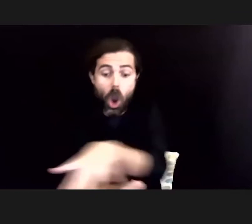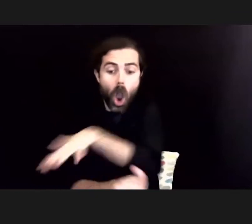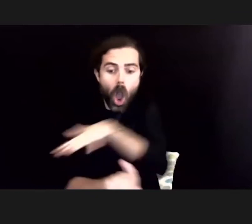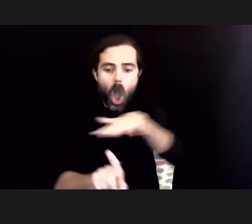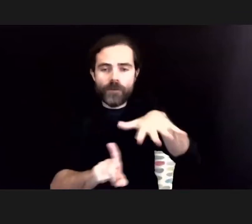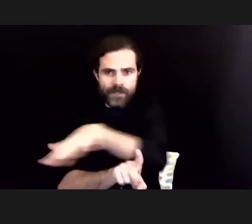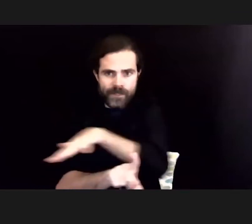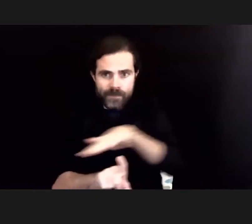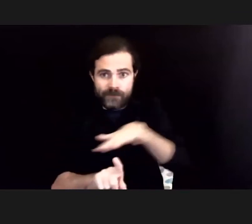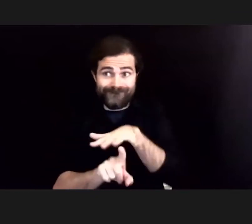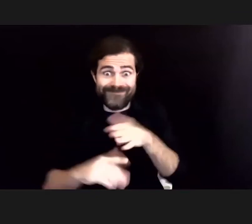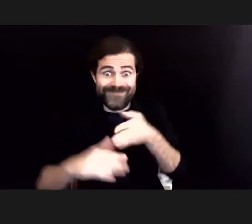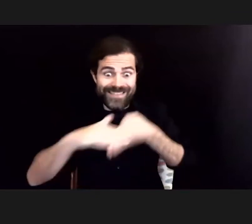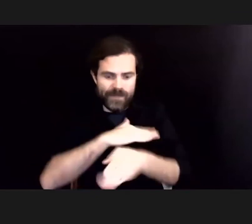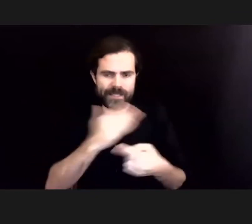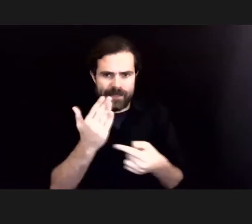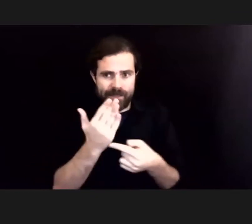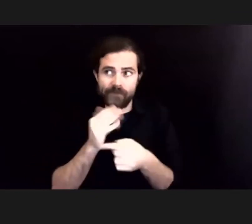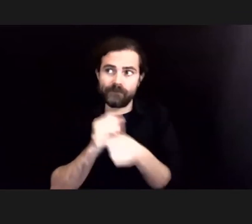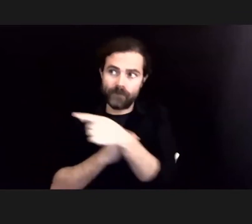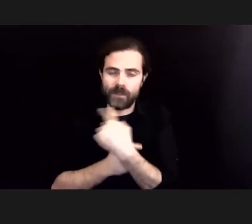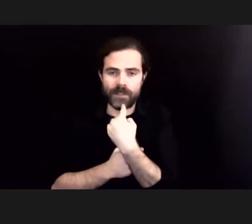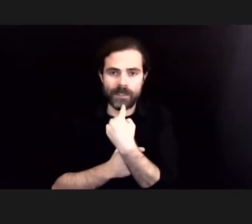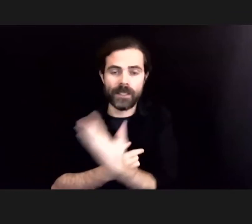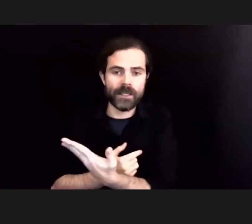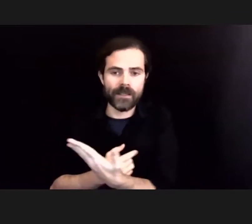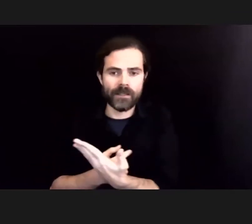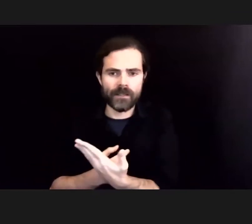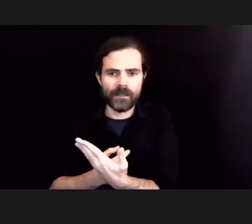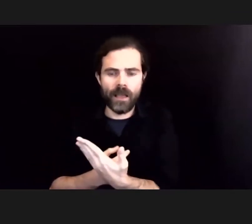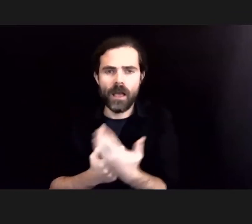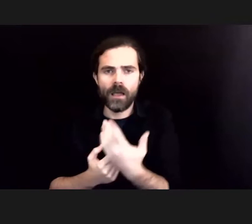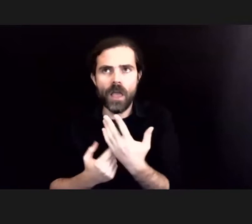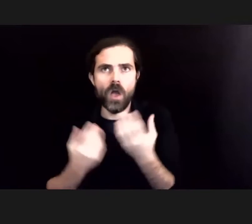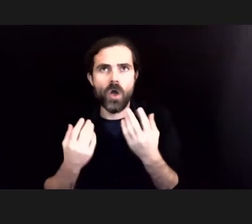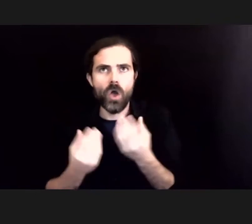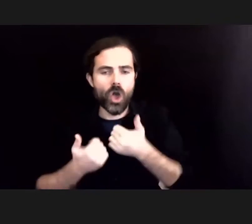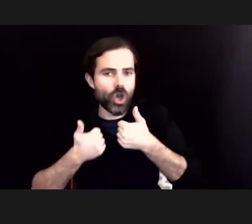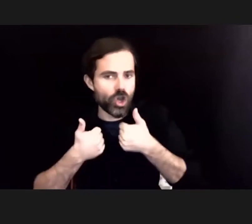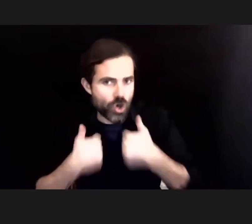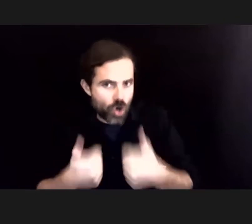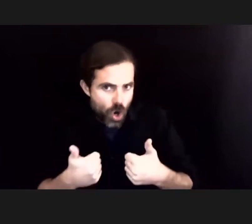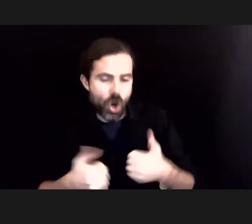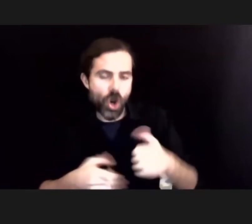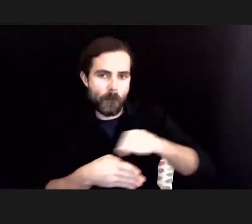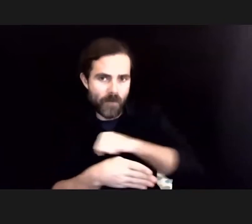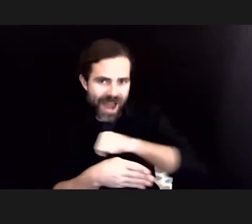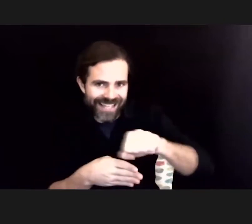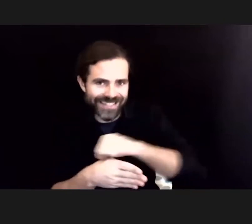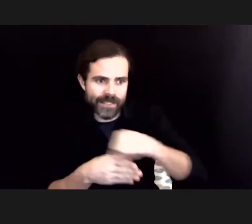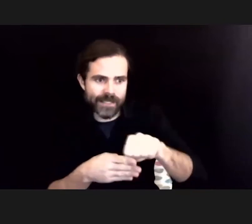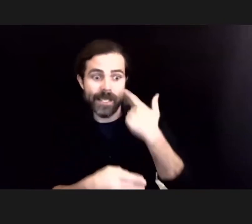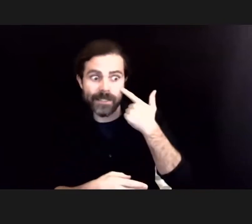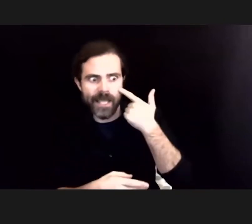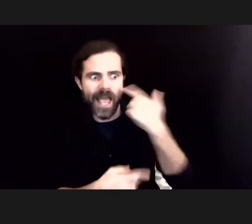to gather good practices and cases of success in implementing